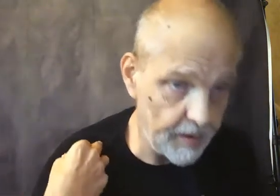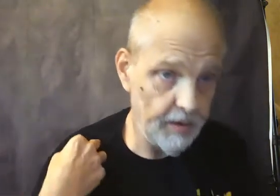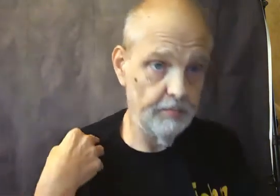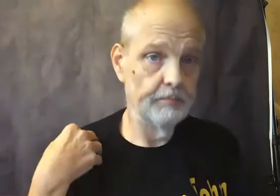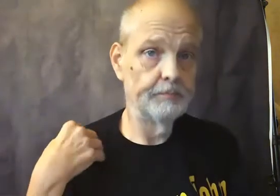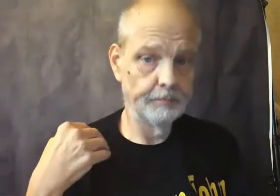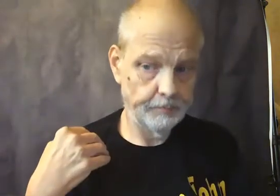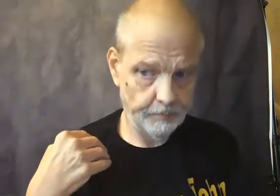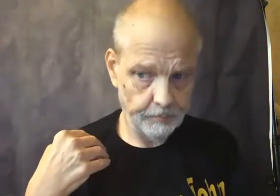in.